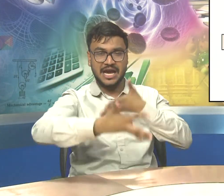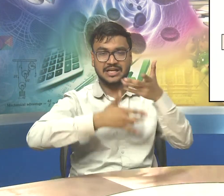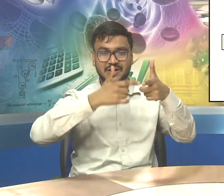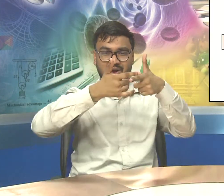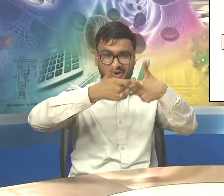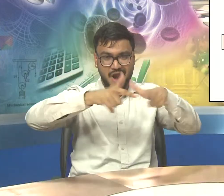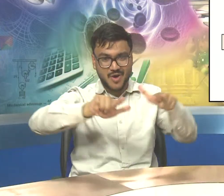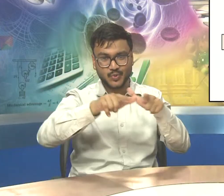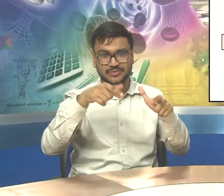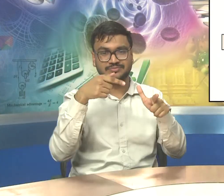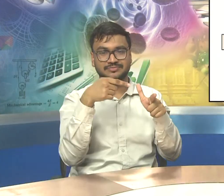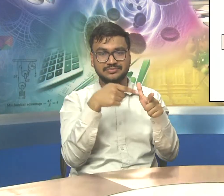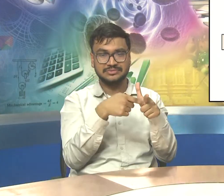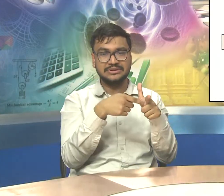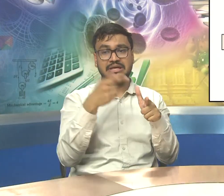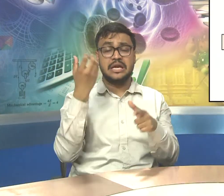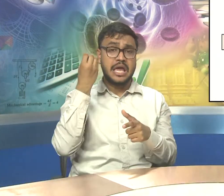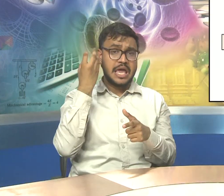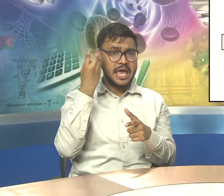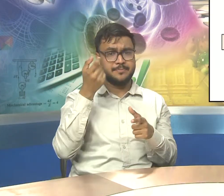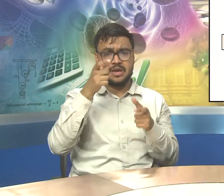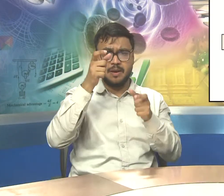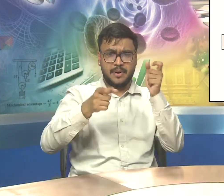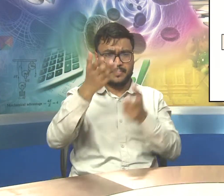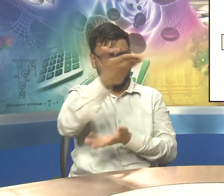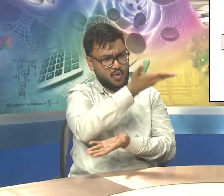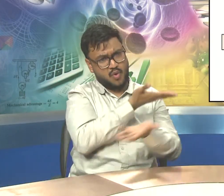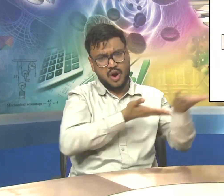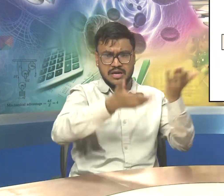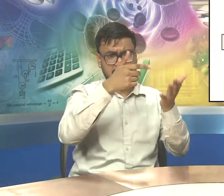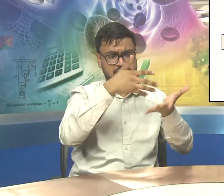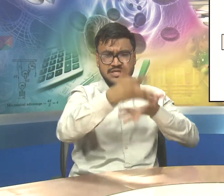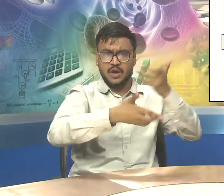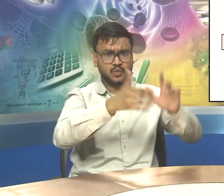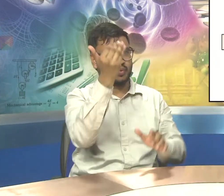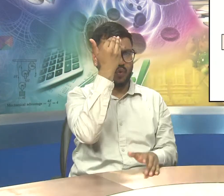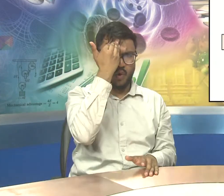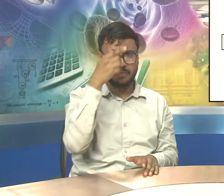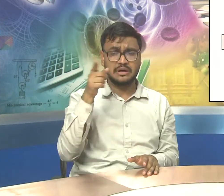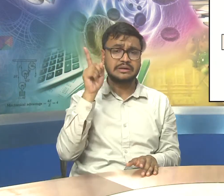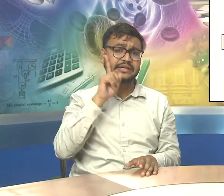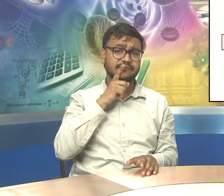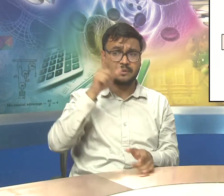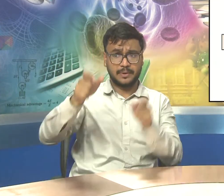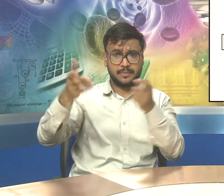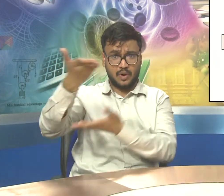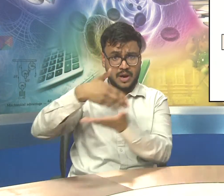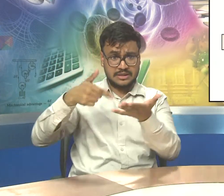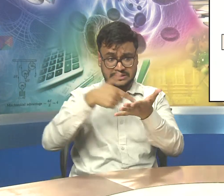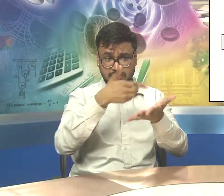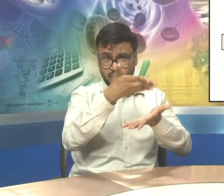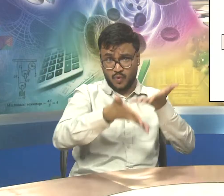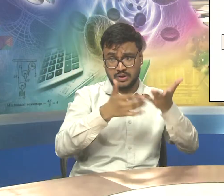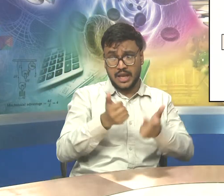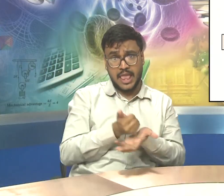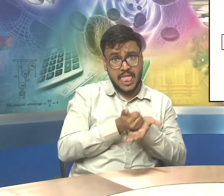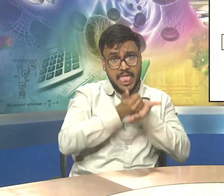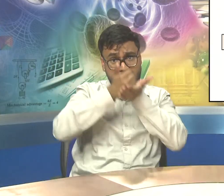is not as good as other sign languages. They think sign language has